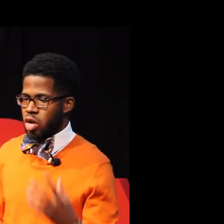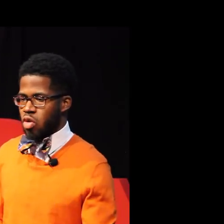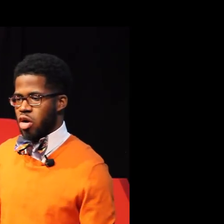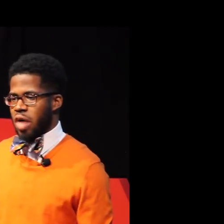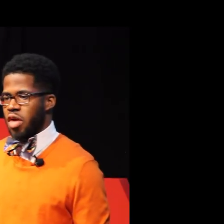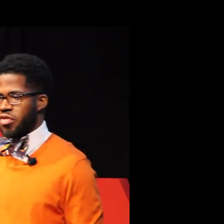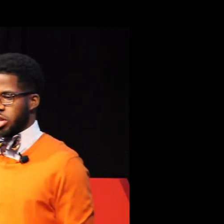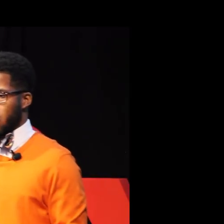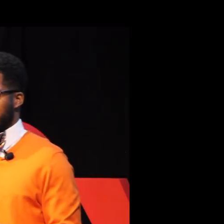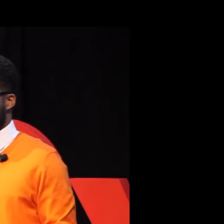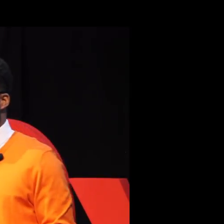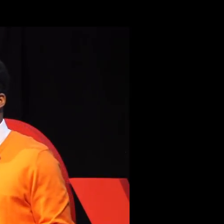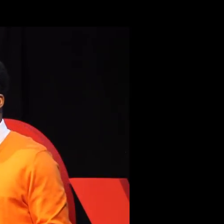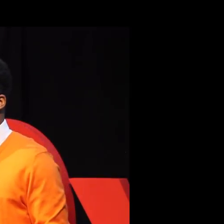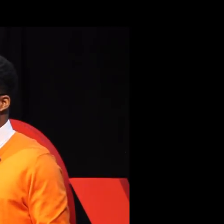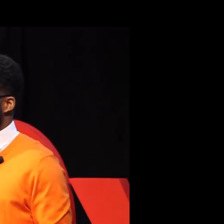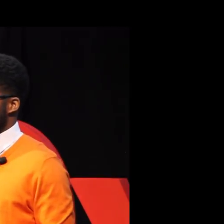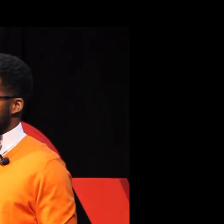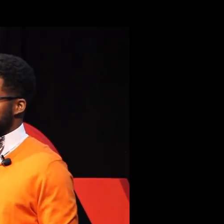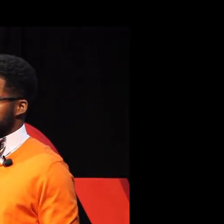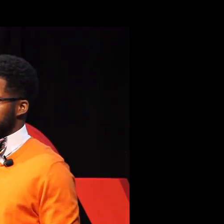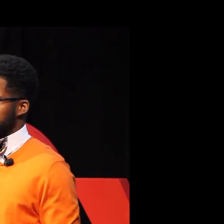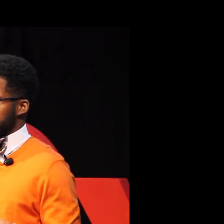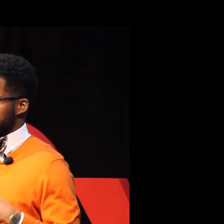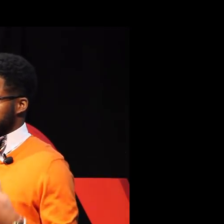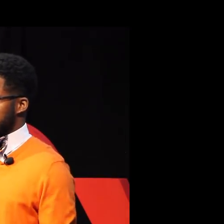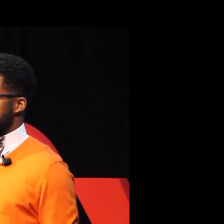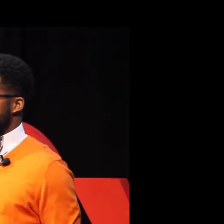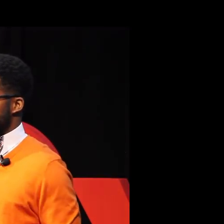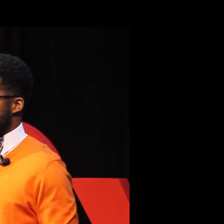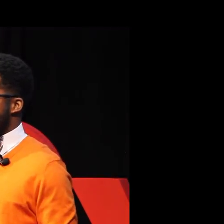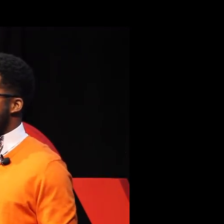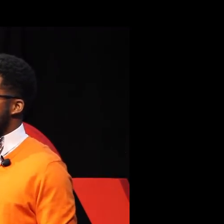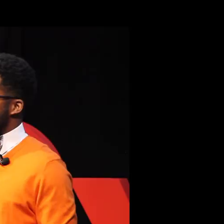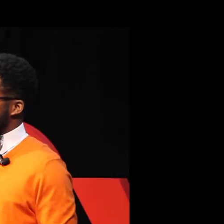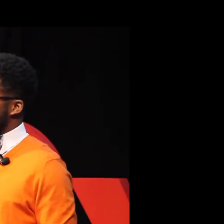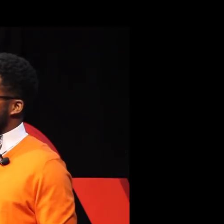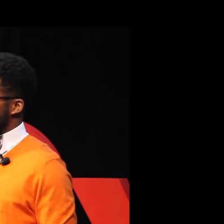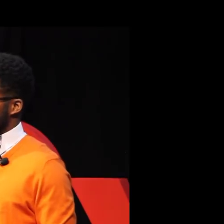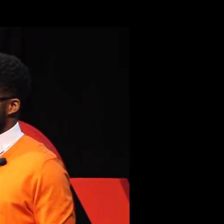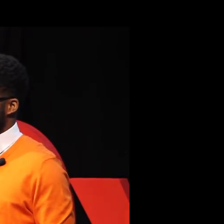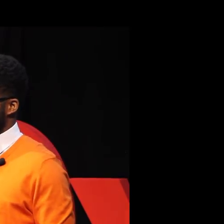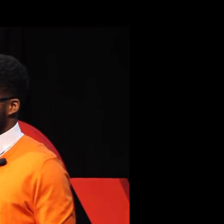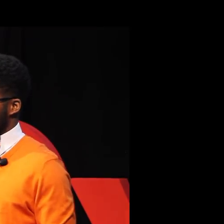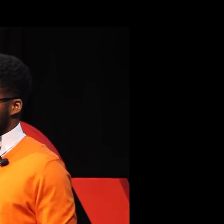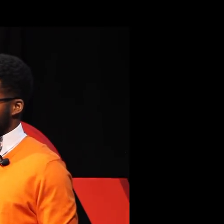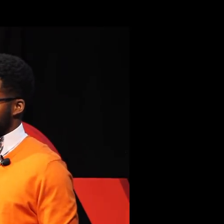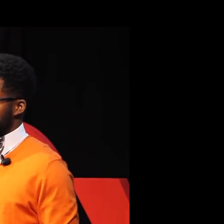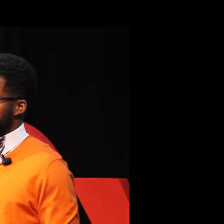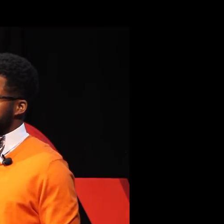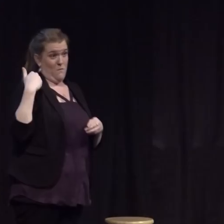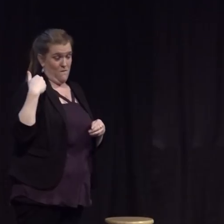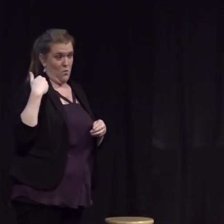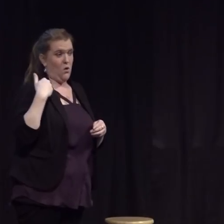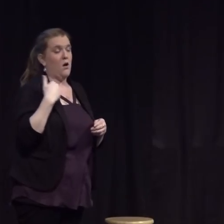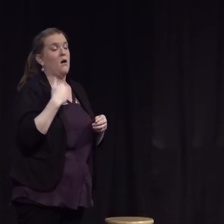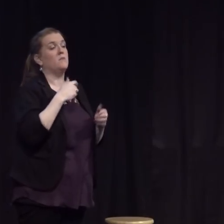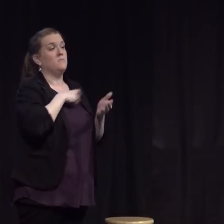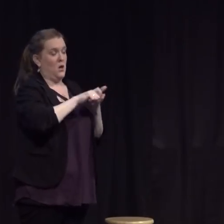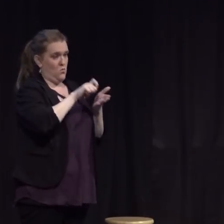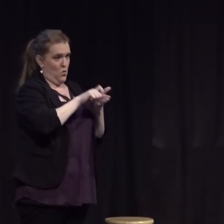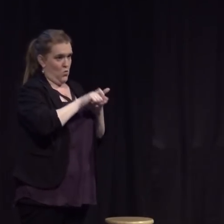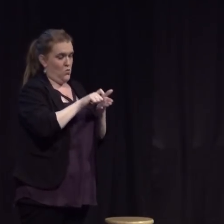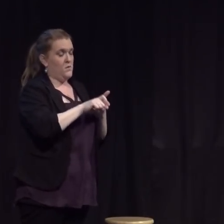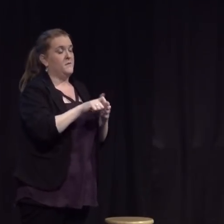The spoken word I referenced earlier goes on to say, "Son, I hope that you were listening. This was just